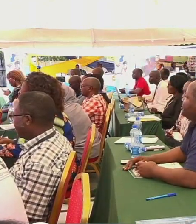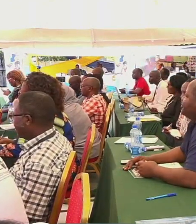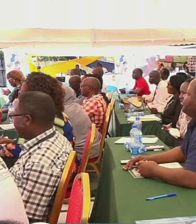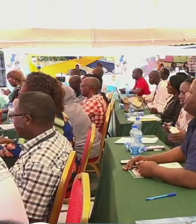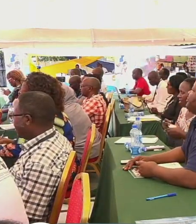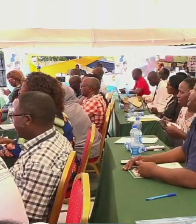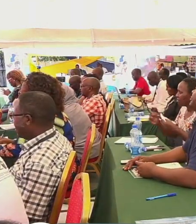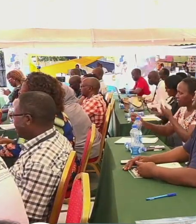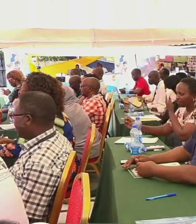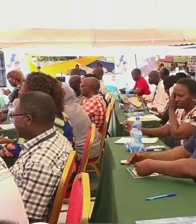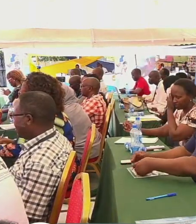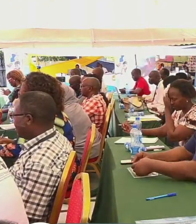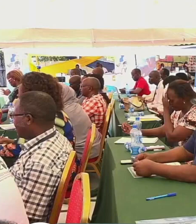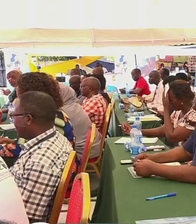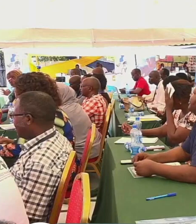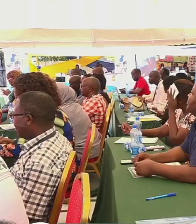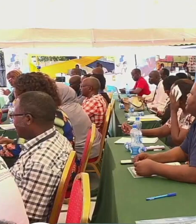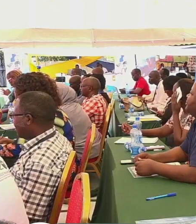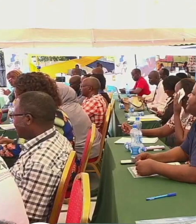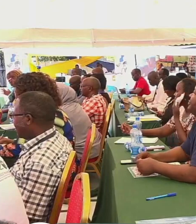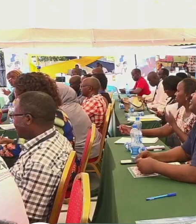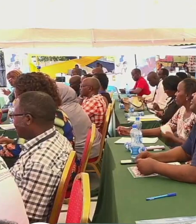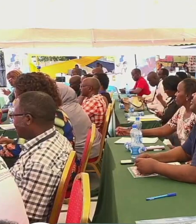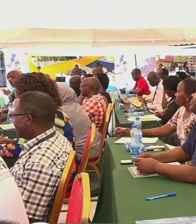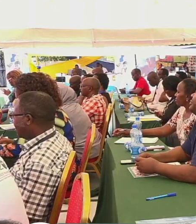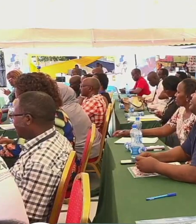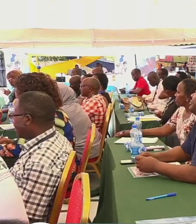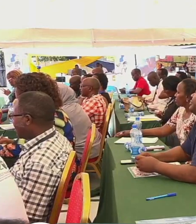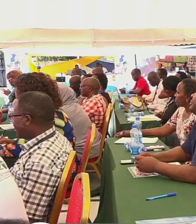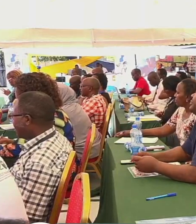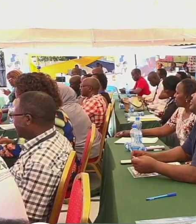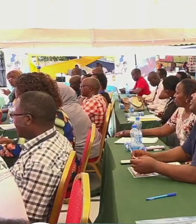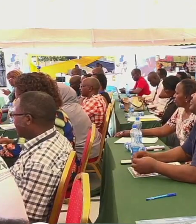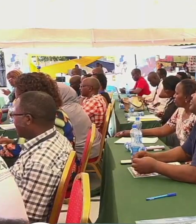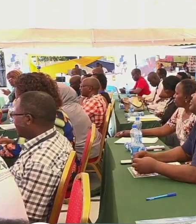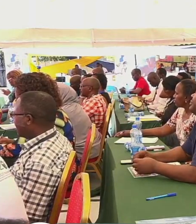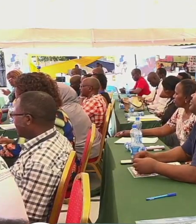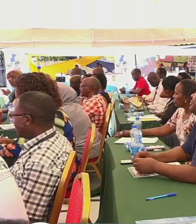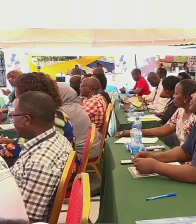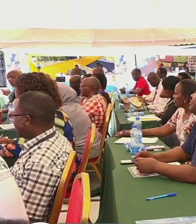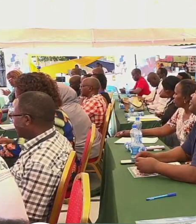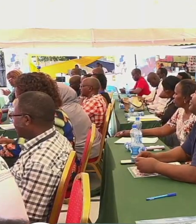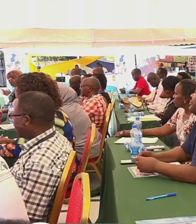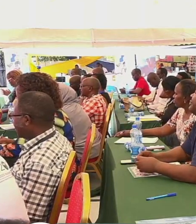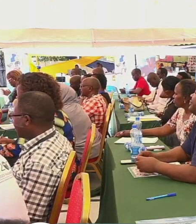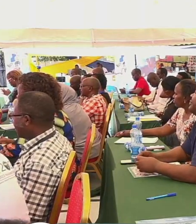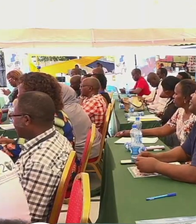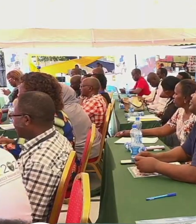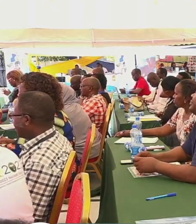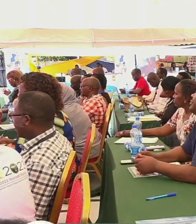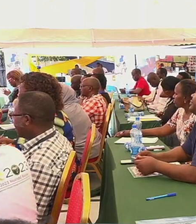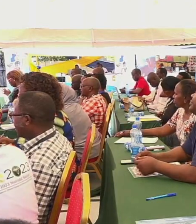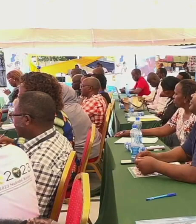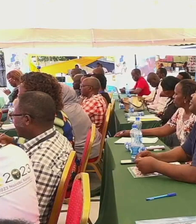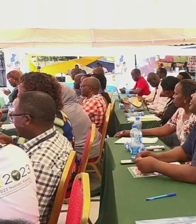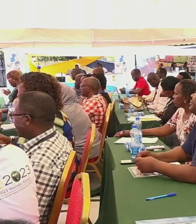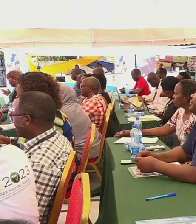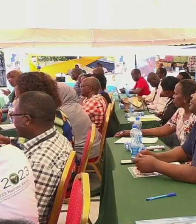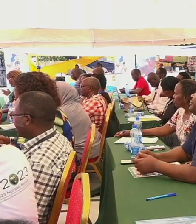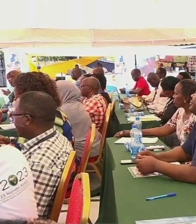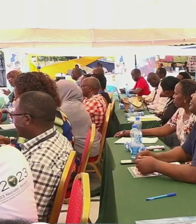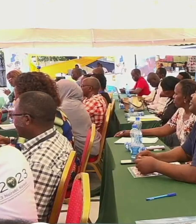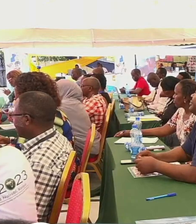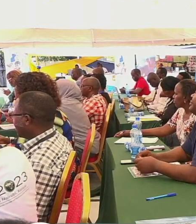say that we have amongst us guests that have continued to arrive. We are about to get to that place of closing this